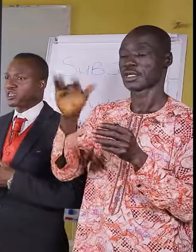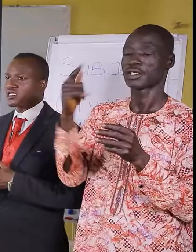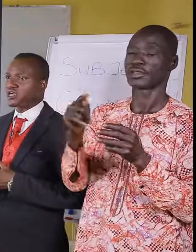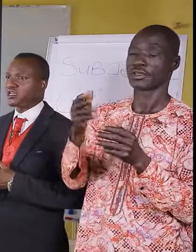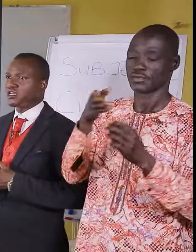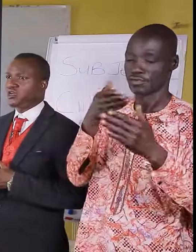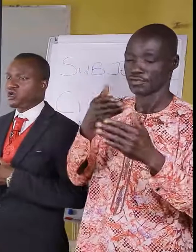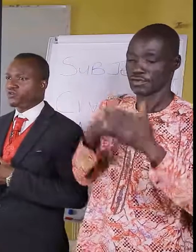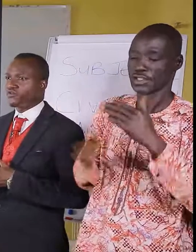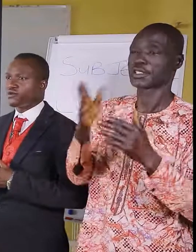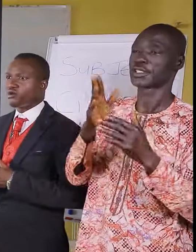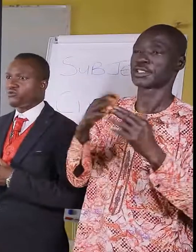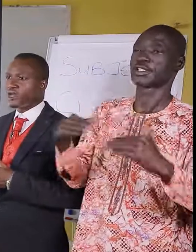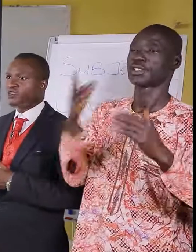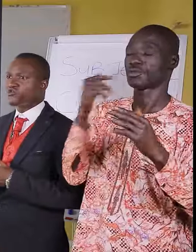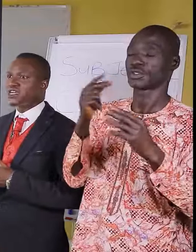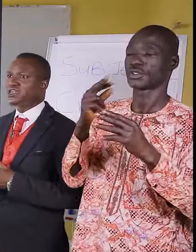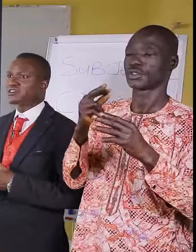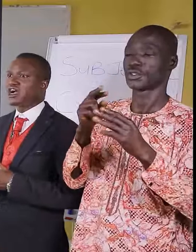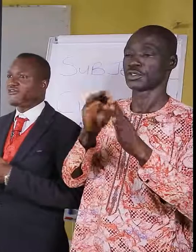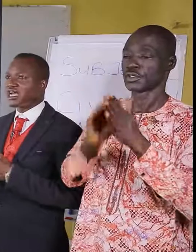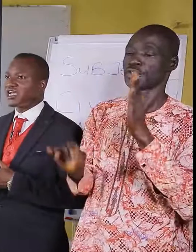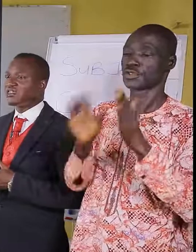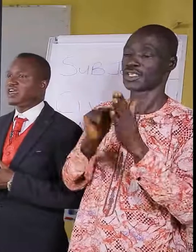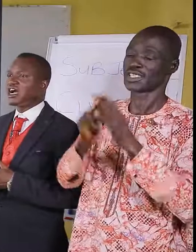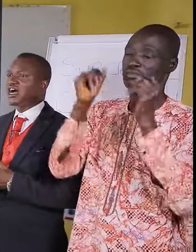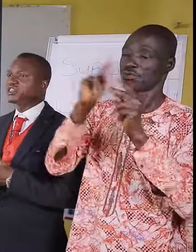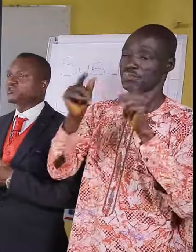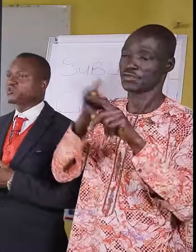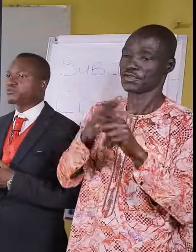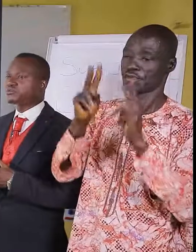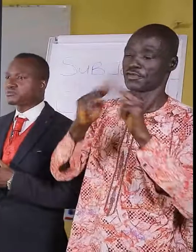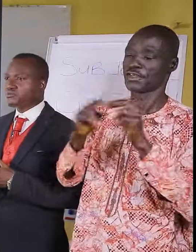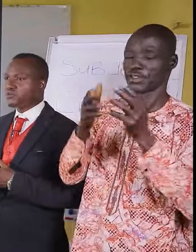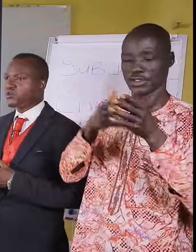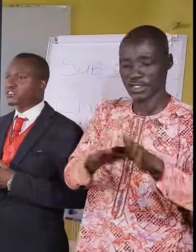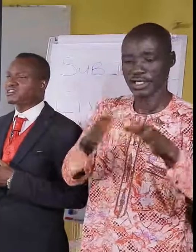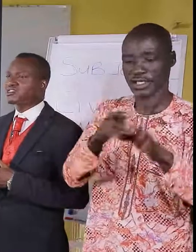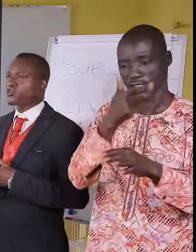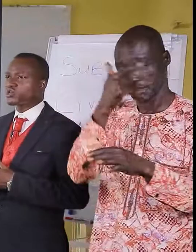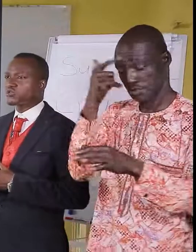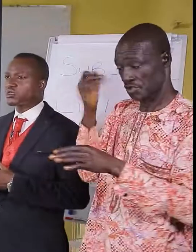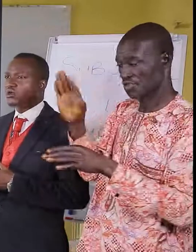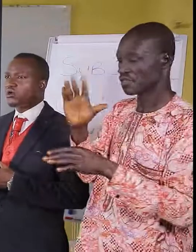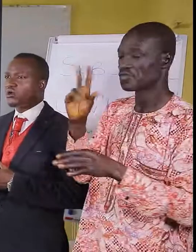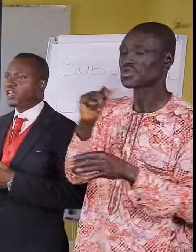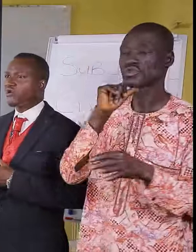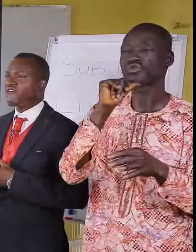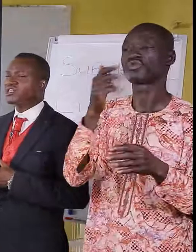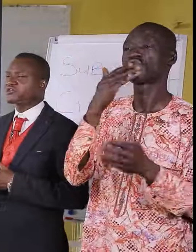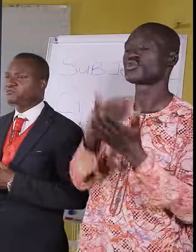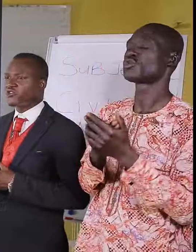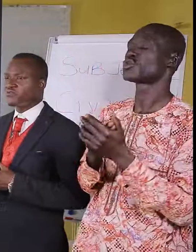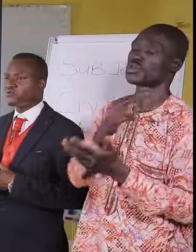reduced drastically. A lot of women in the rural areas have died as a result of not accessing hospitals or lack